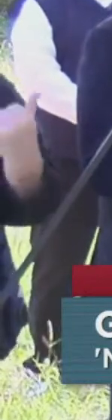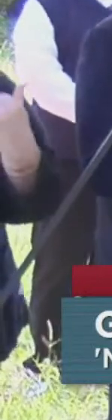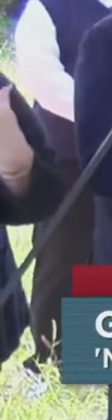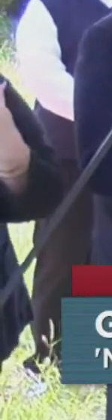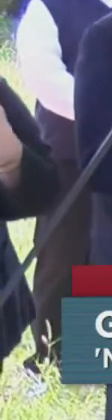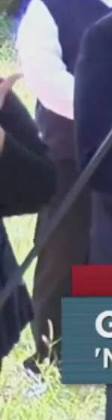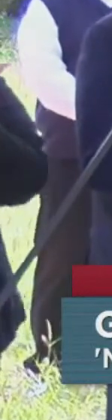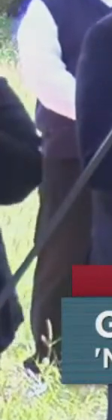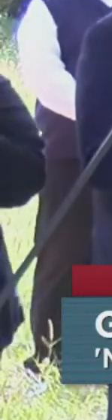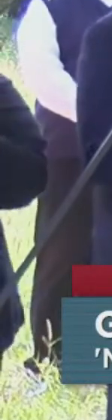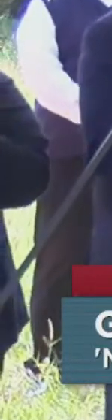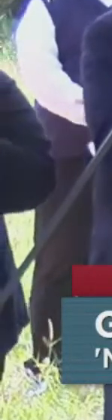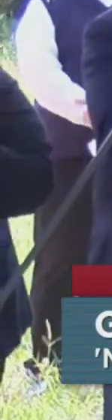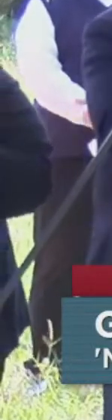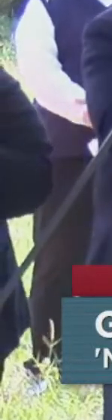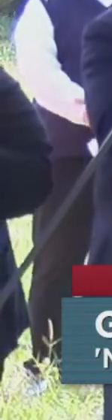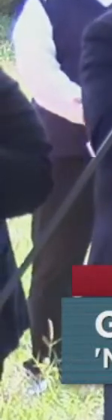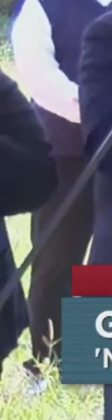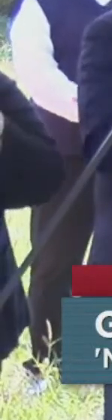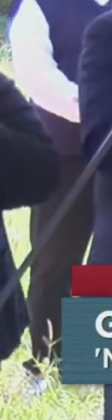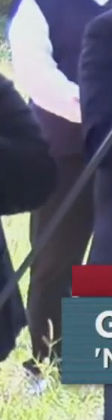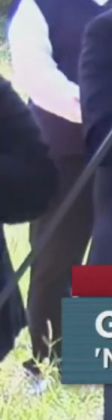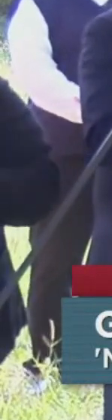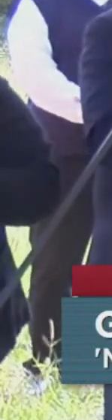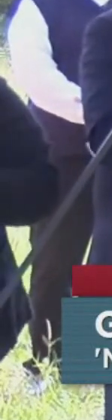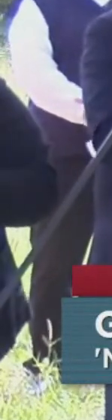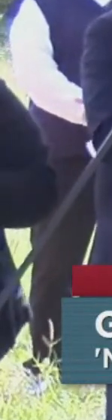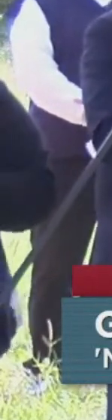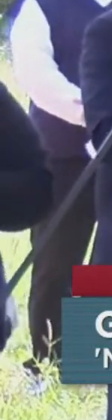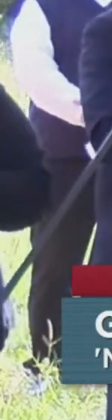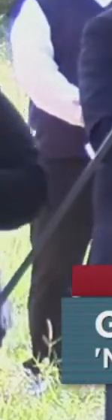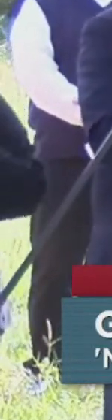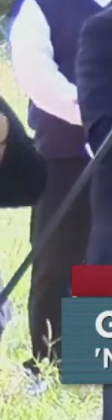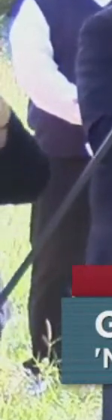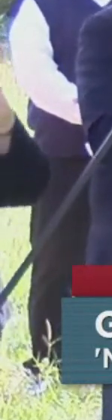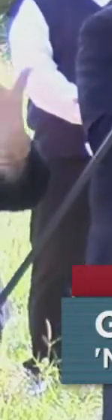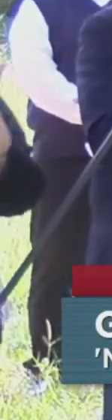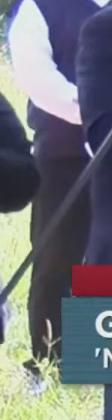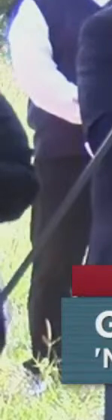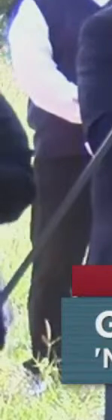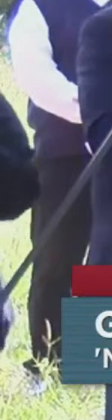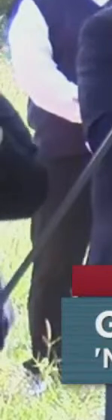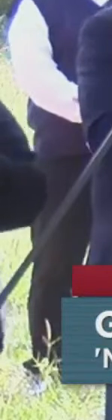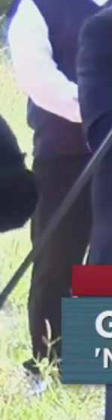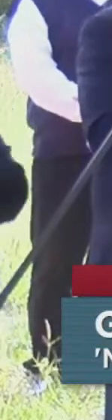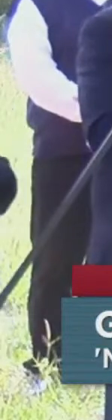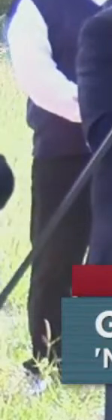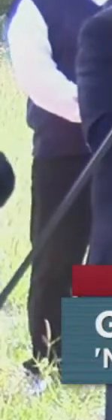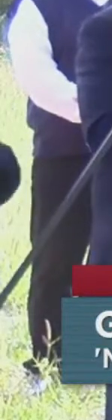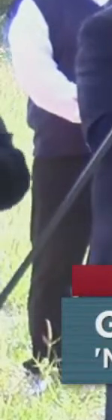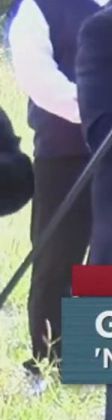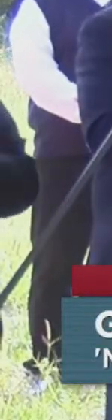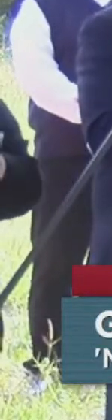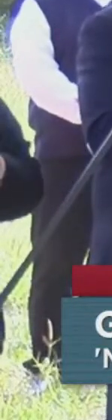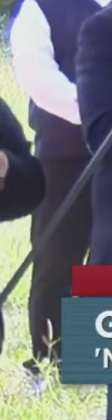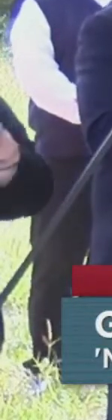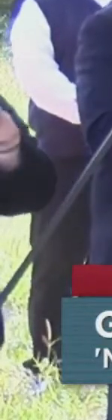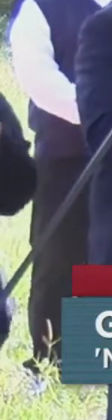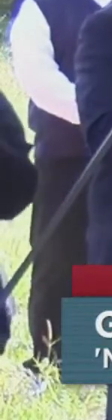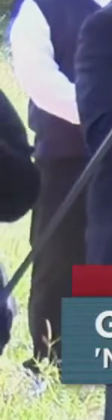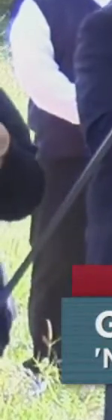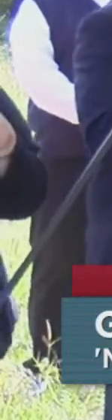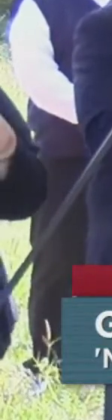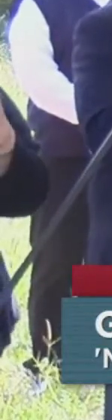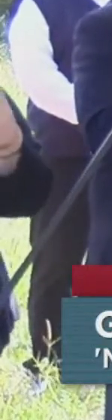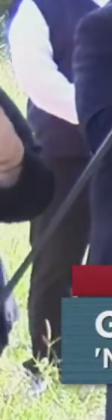money numbers here in a moment. Again, mahalo to everyone who's participated in this. This has been a lot of heartfelt